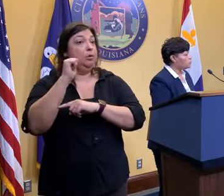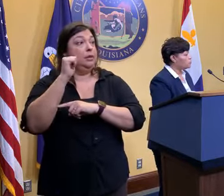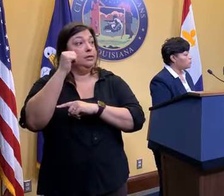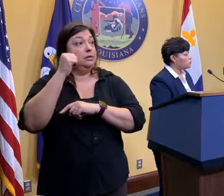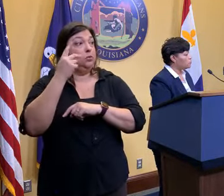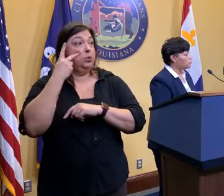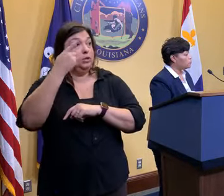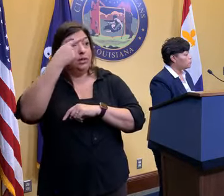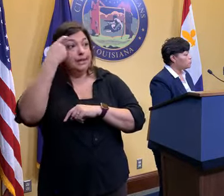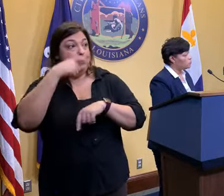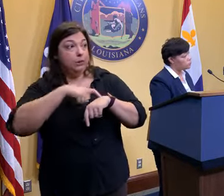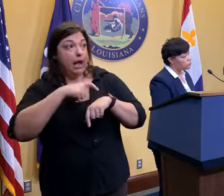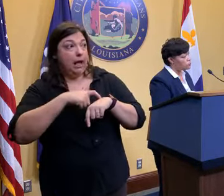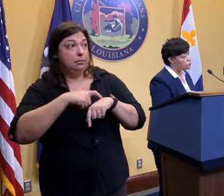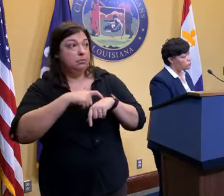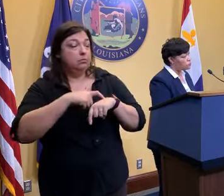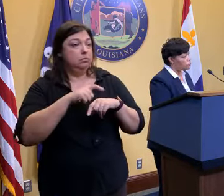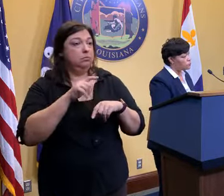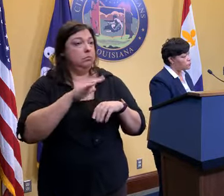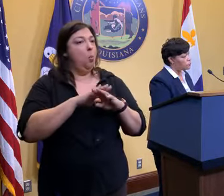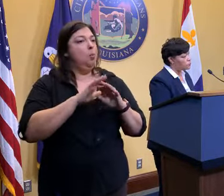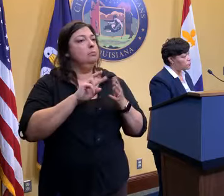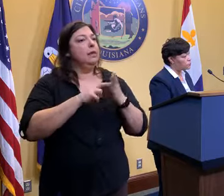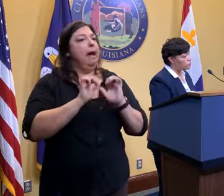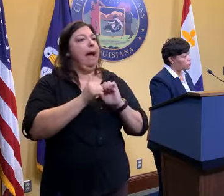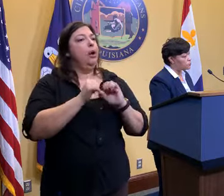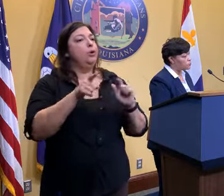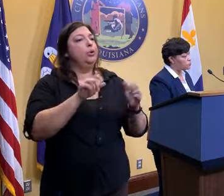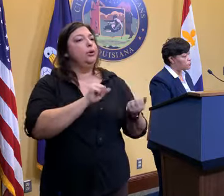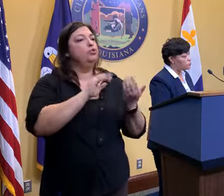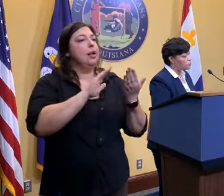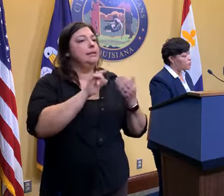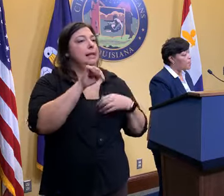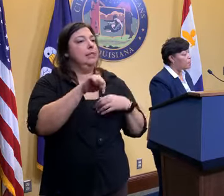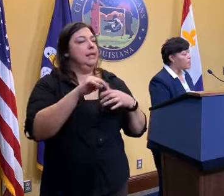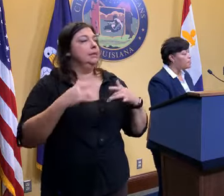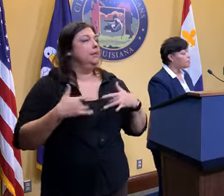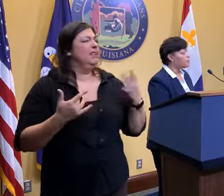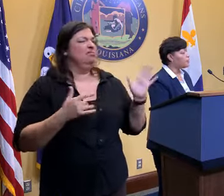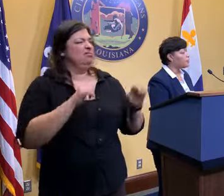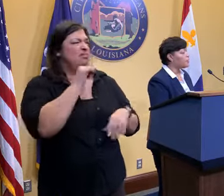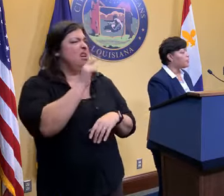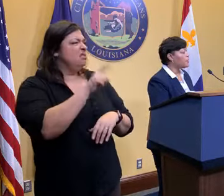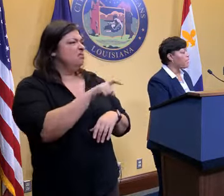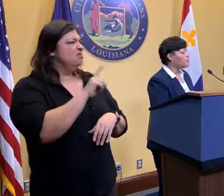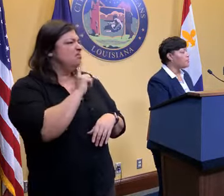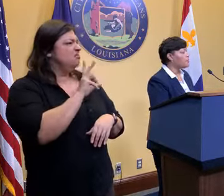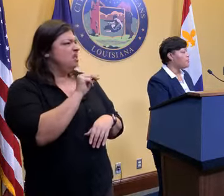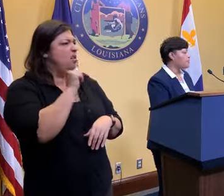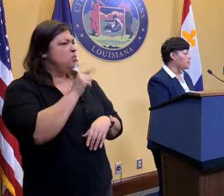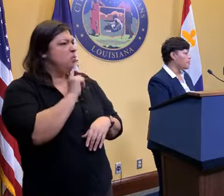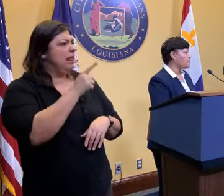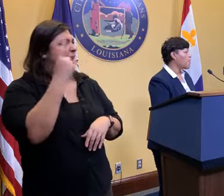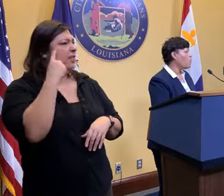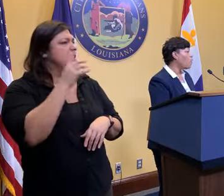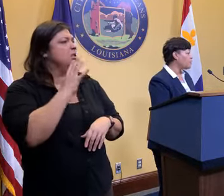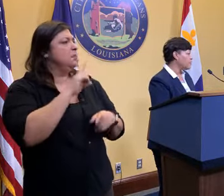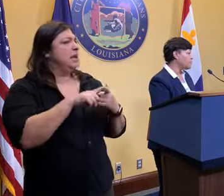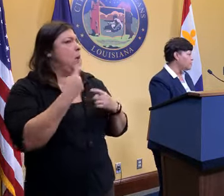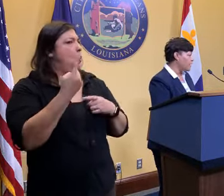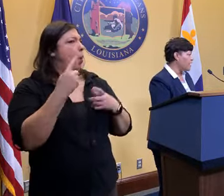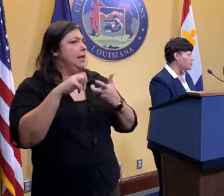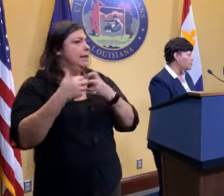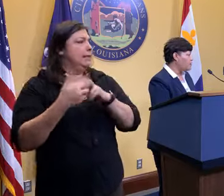summer, just in terms of how you're addressing this event. Not necessarily. I think you may be speaking about